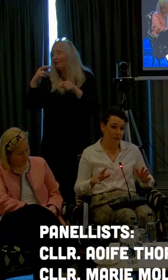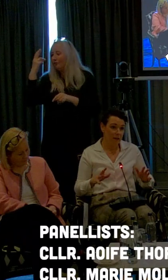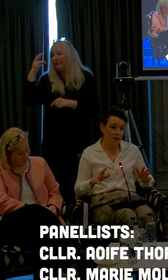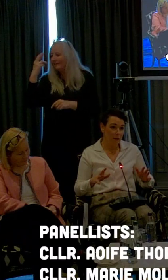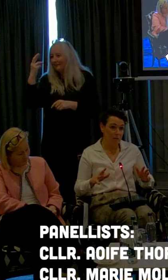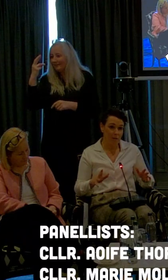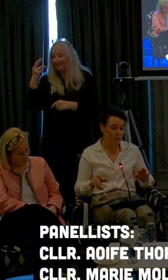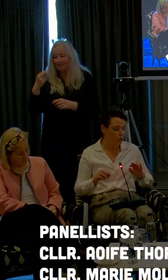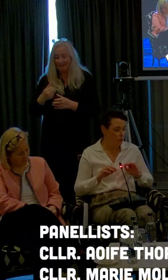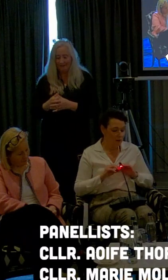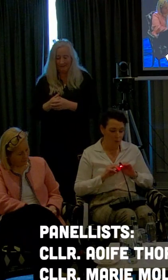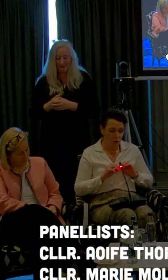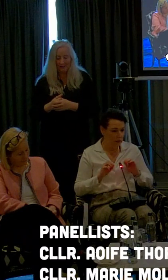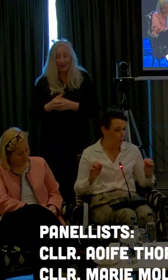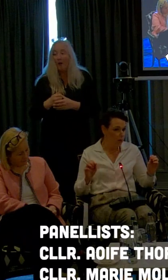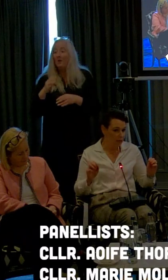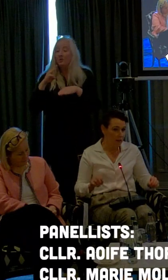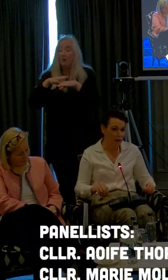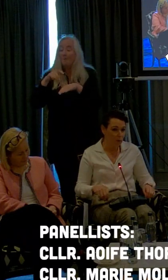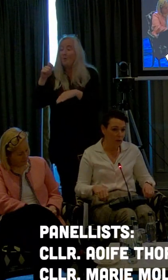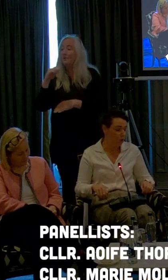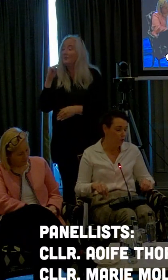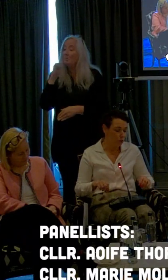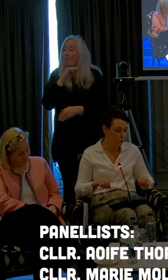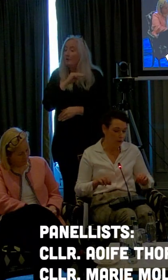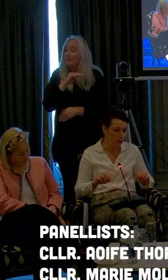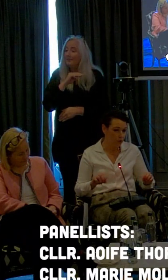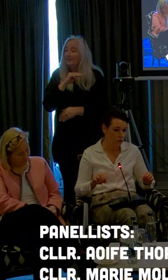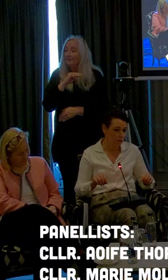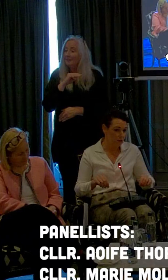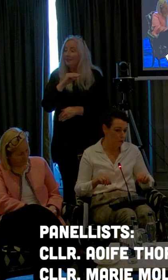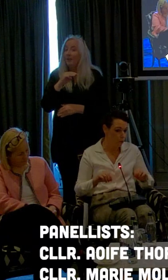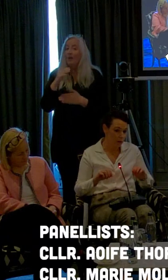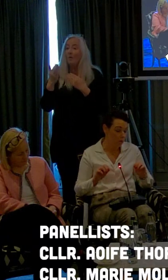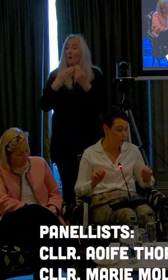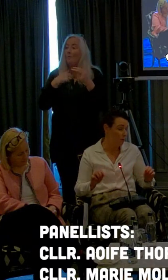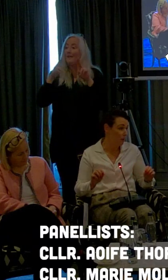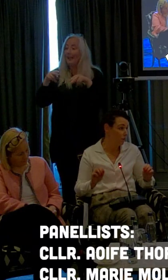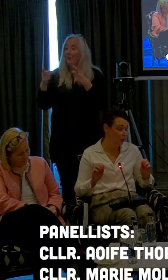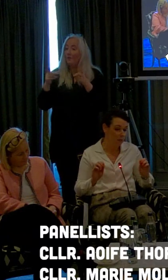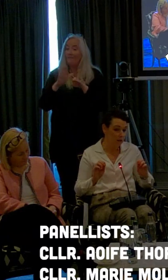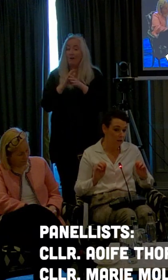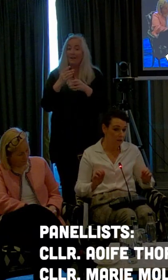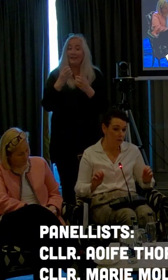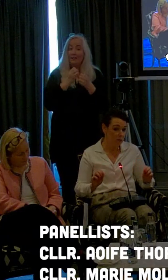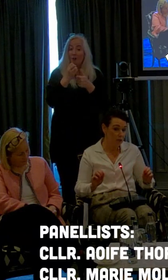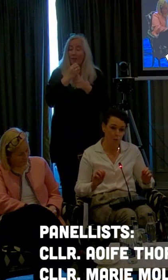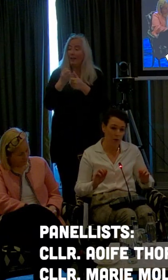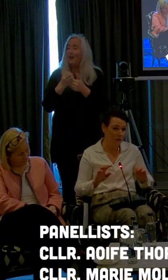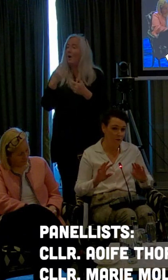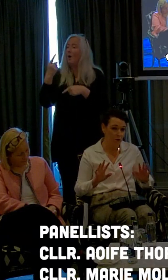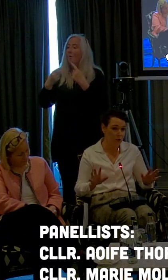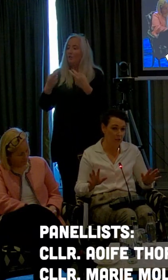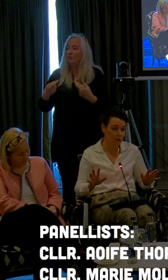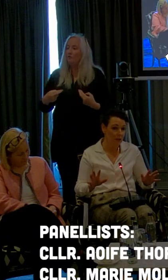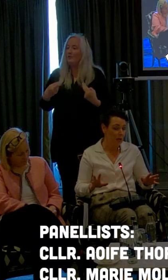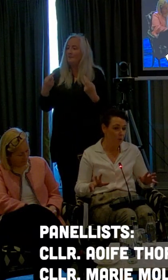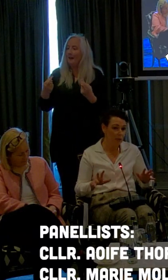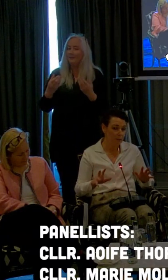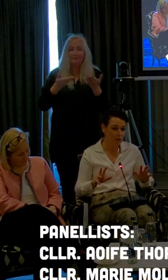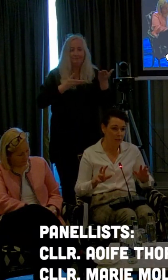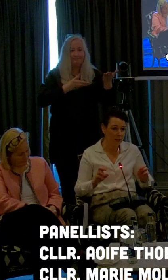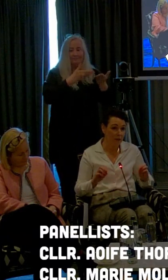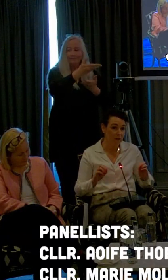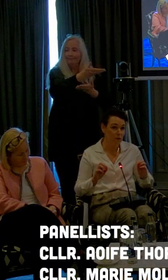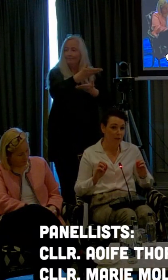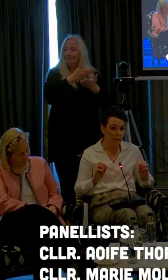think just the most important thing we can all do for each other is go in and respectfully debate whatever it is and be